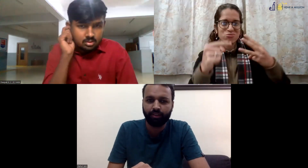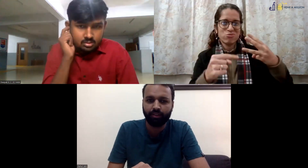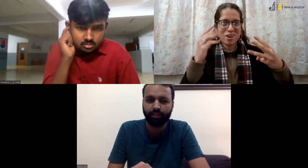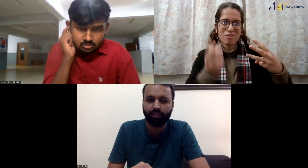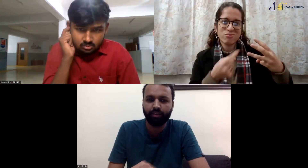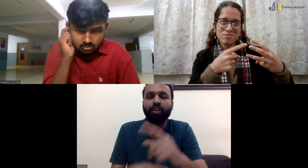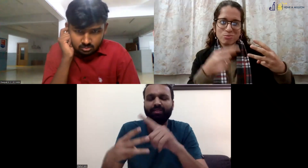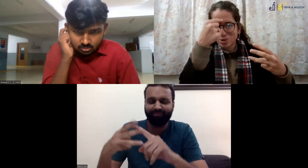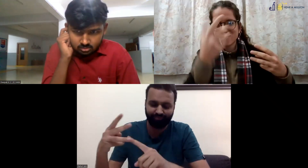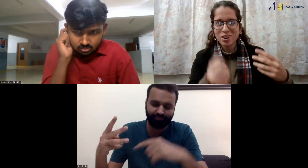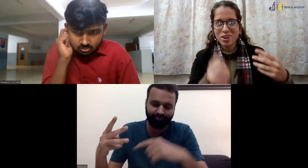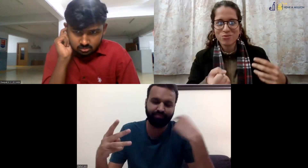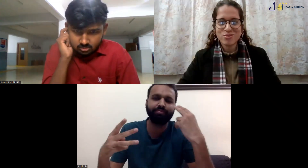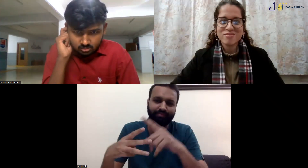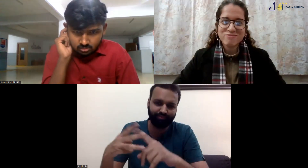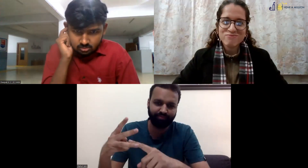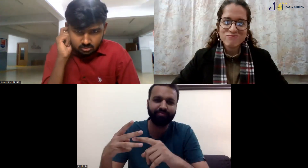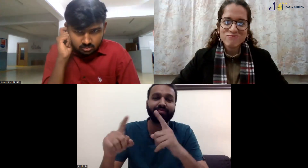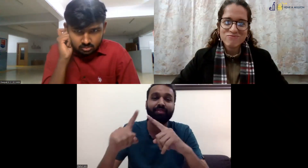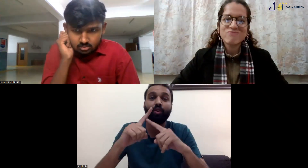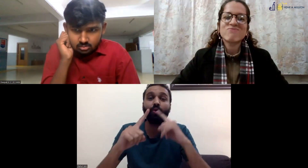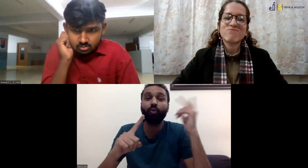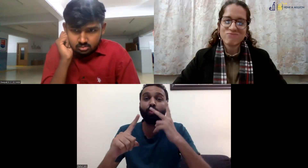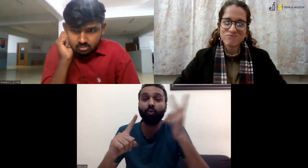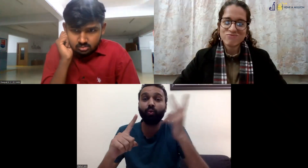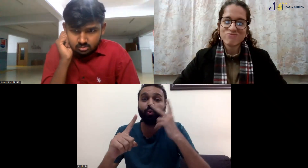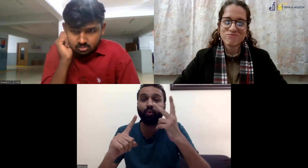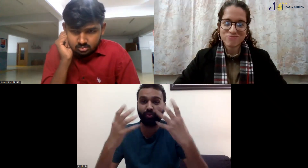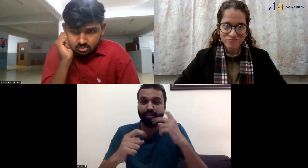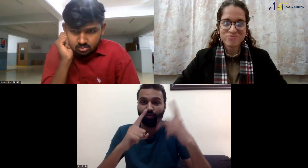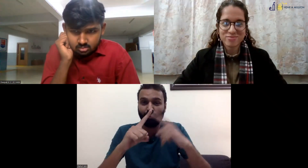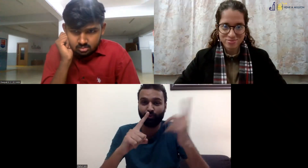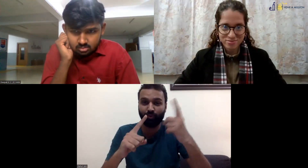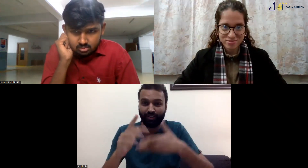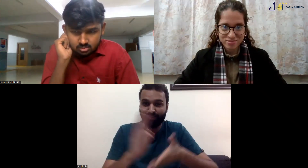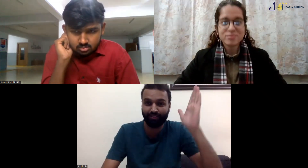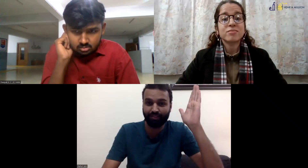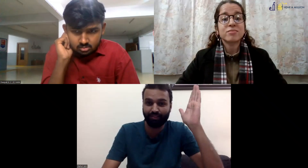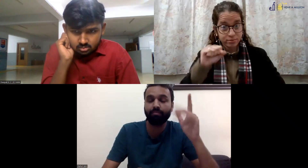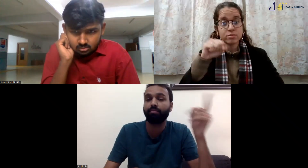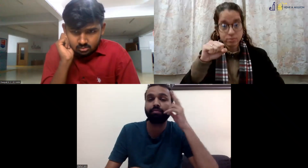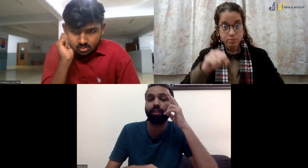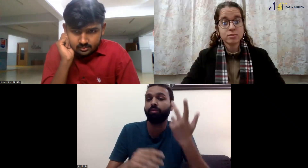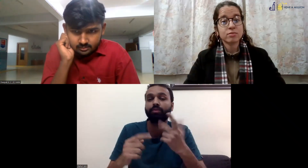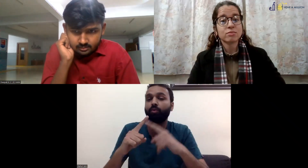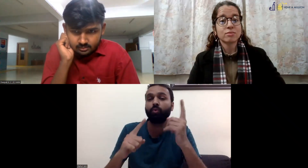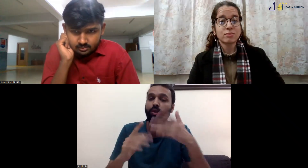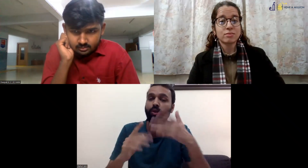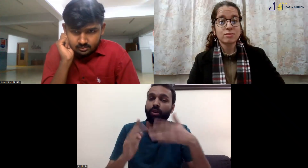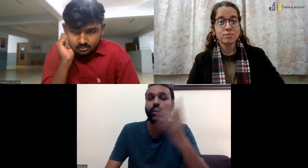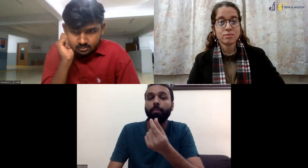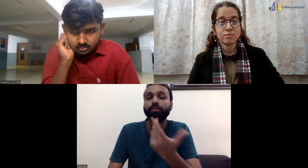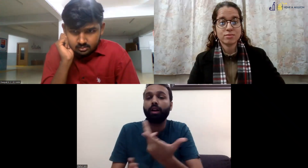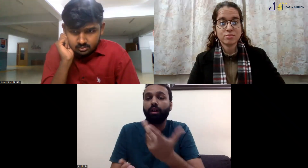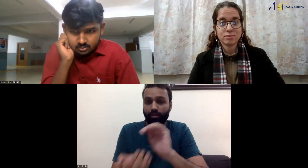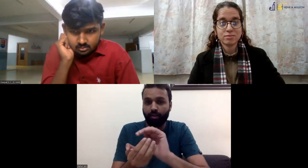know there's no invitation, these three things should be there, right? Marriage, home. So it depends. Do you want to, you know,